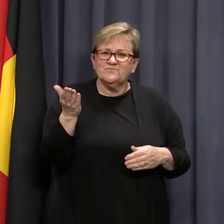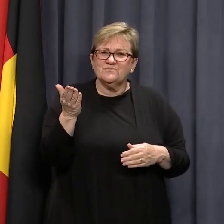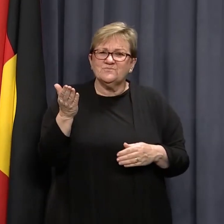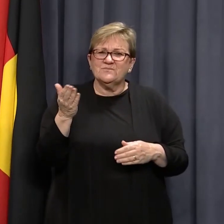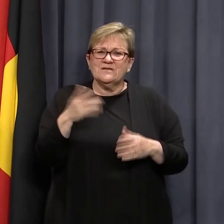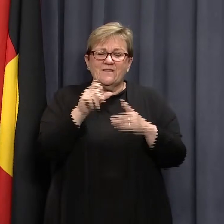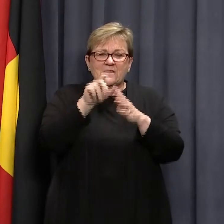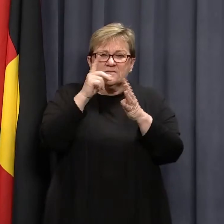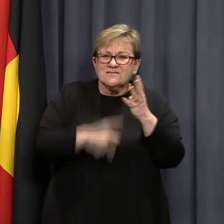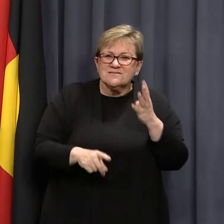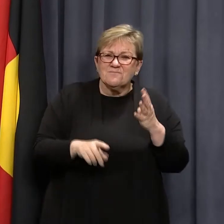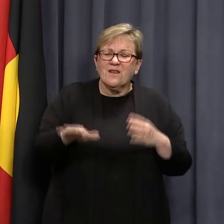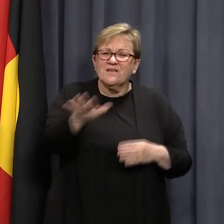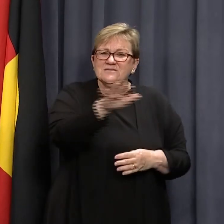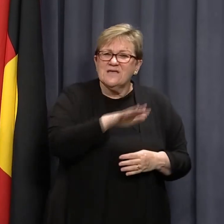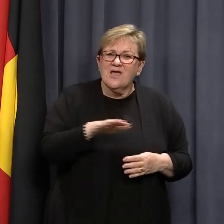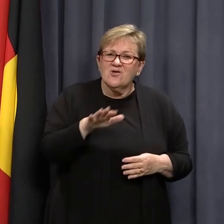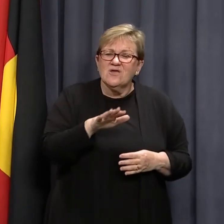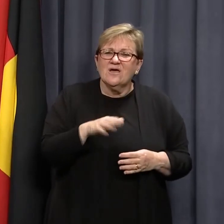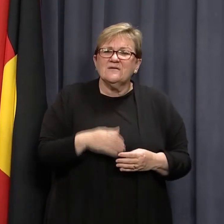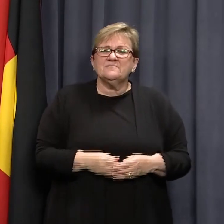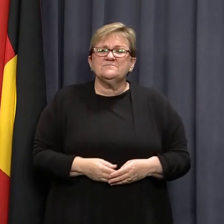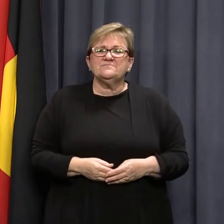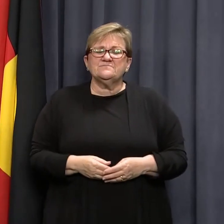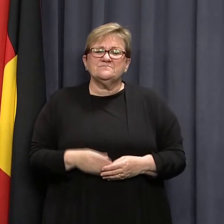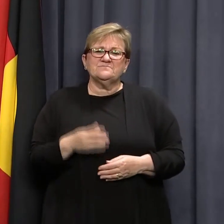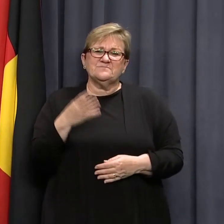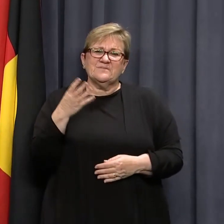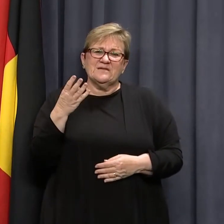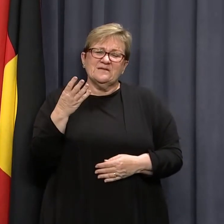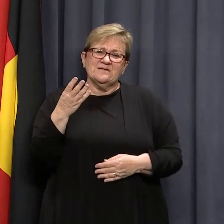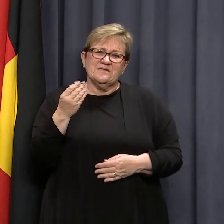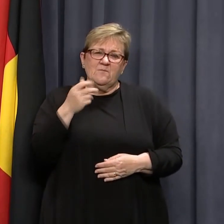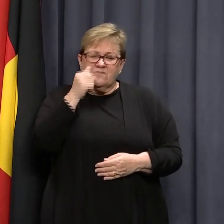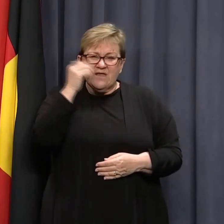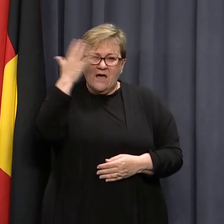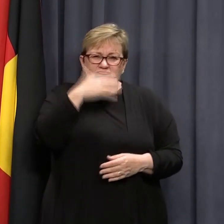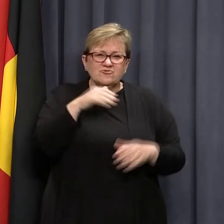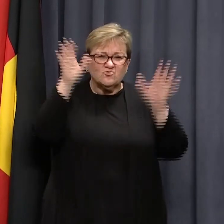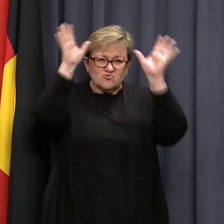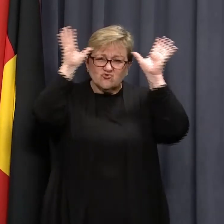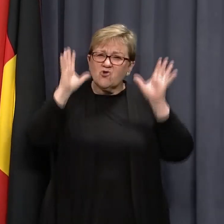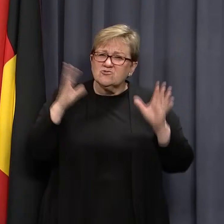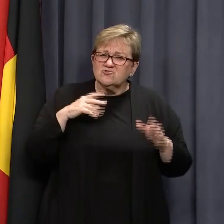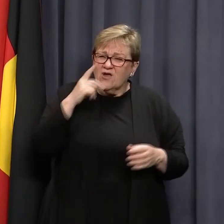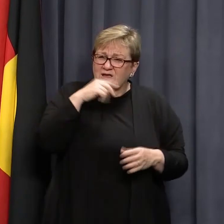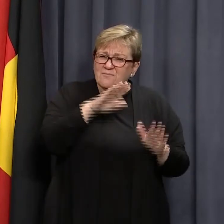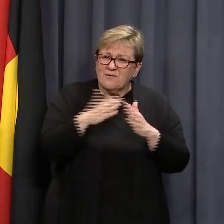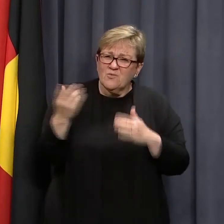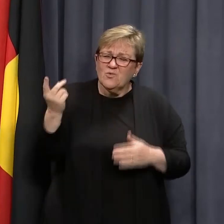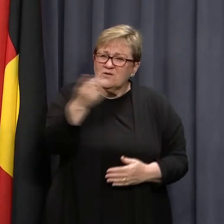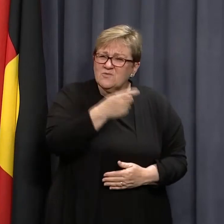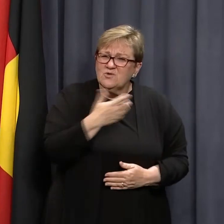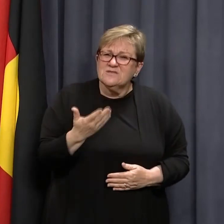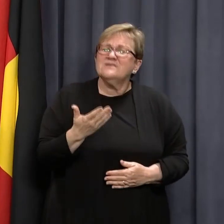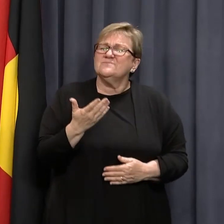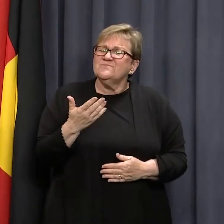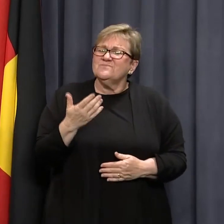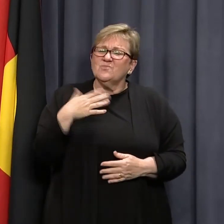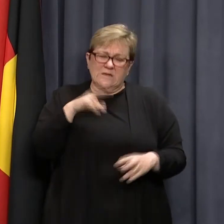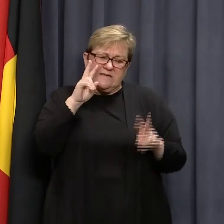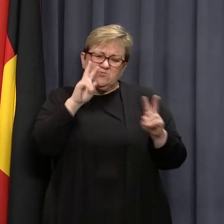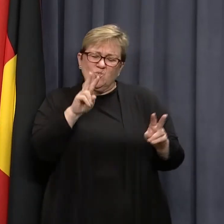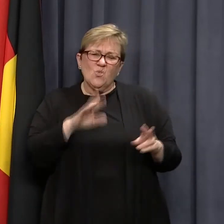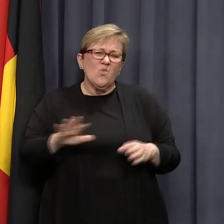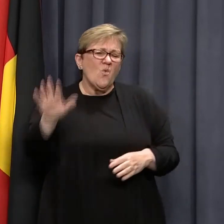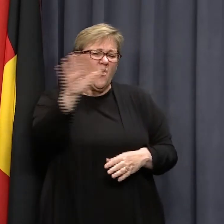the disability services area, obviously some of our in the Aboriginal and Torres Strait Islander communities. So we need to be looking at